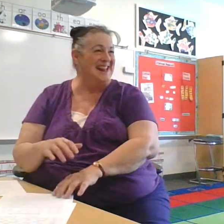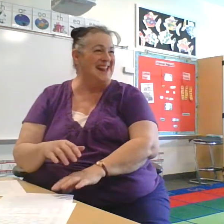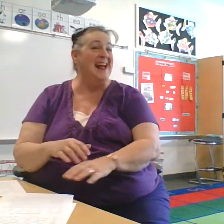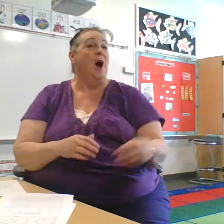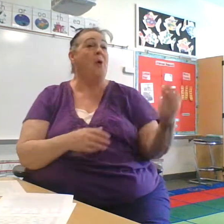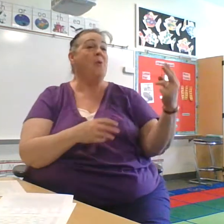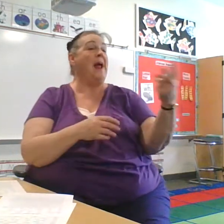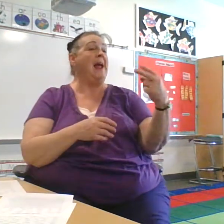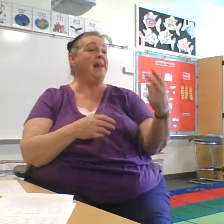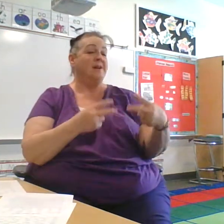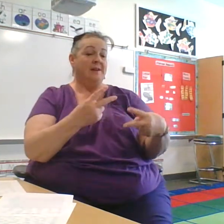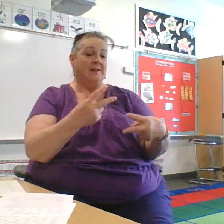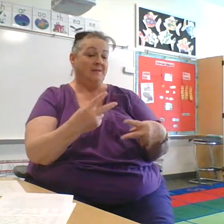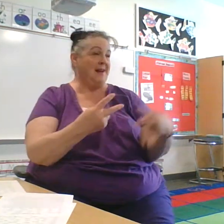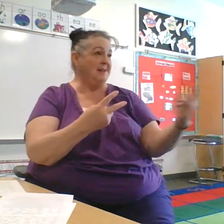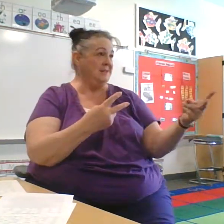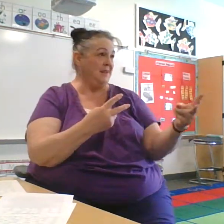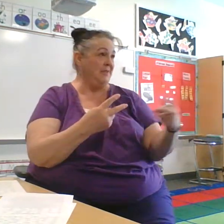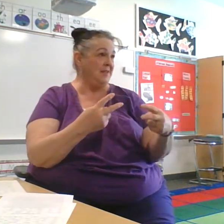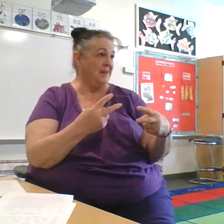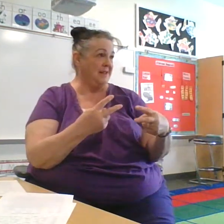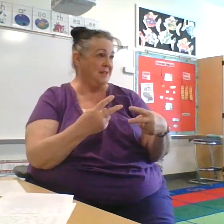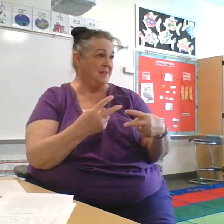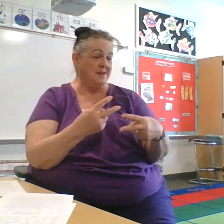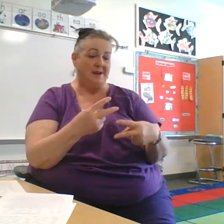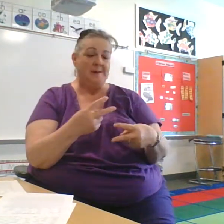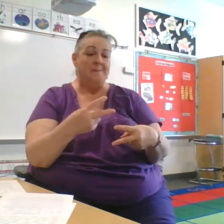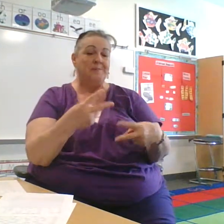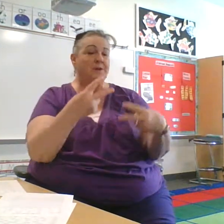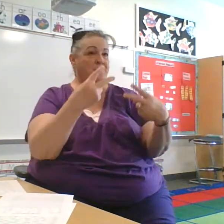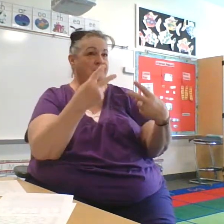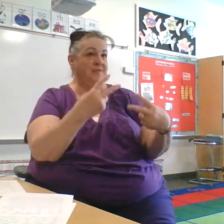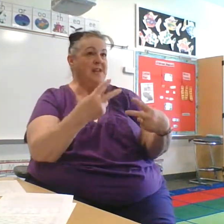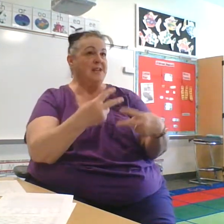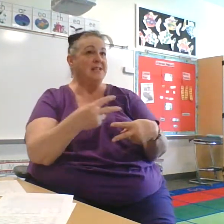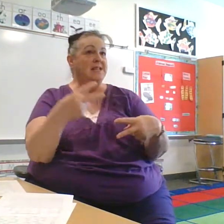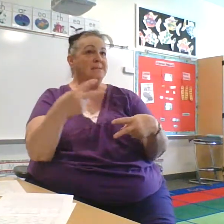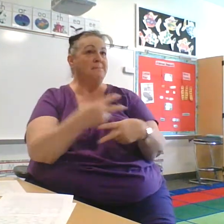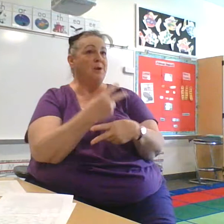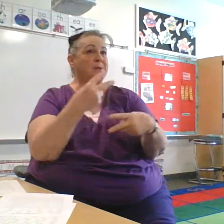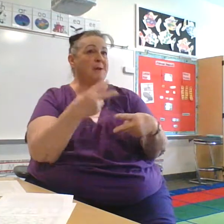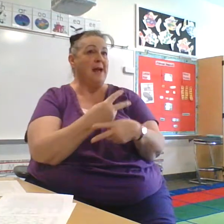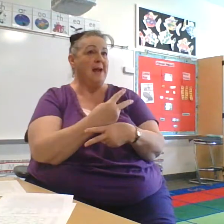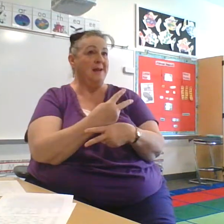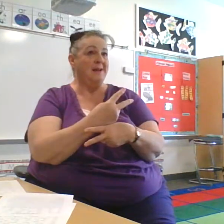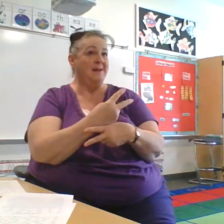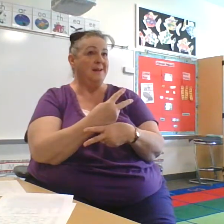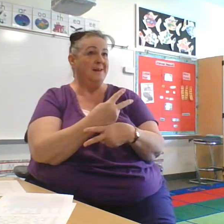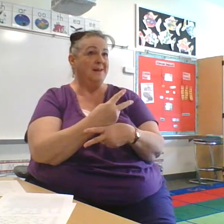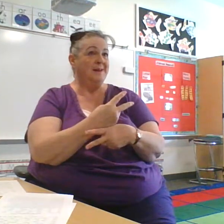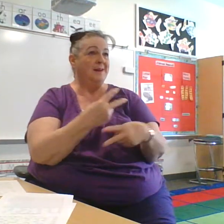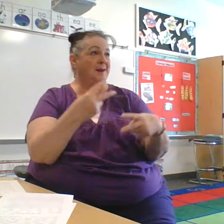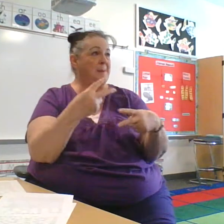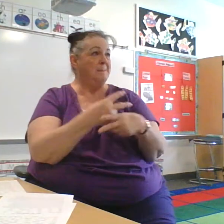that. Oh, and I didn't tell the class the other day, two V's is multiply. Ooh.